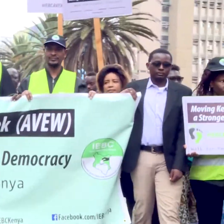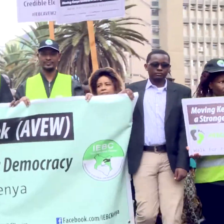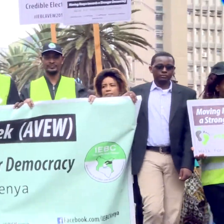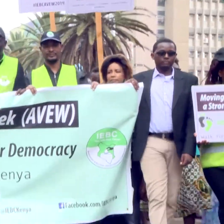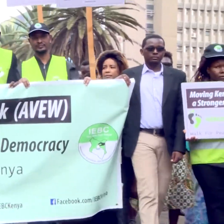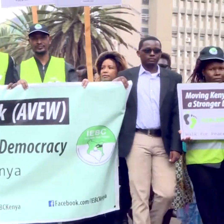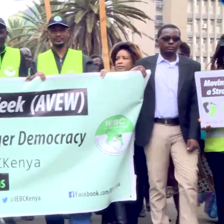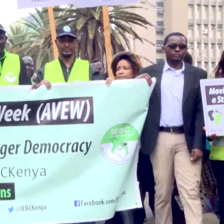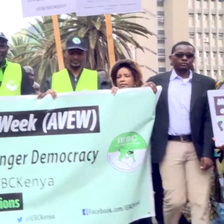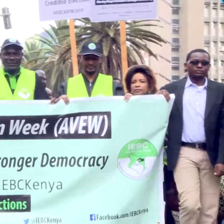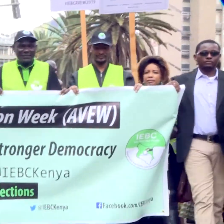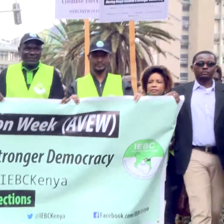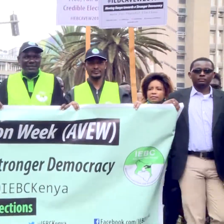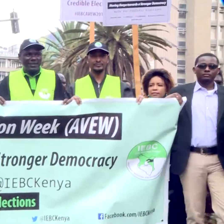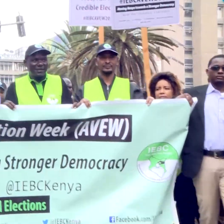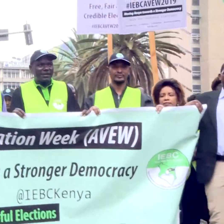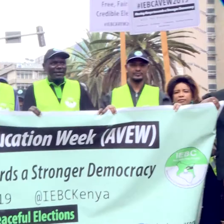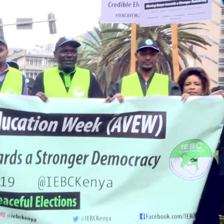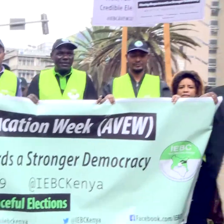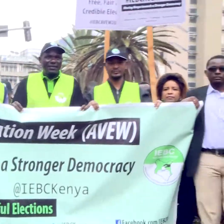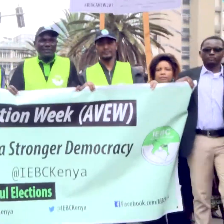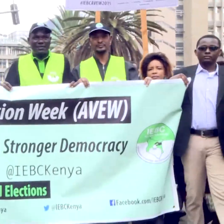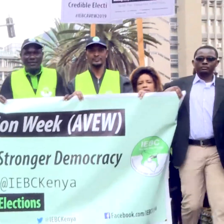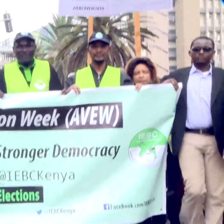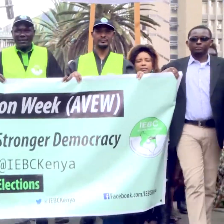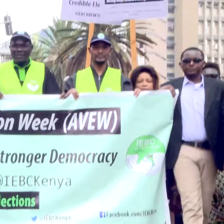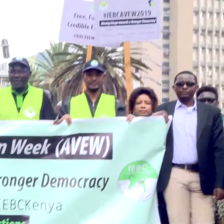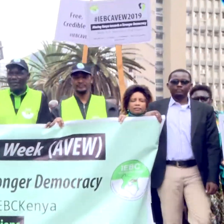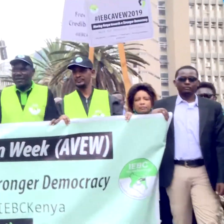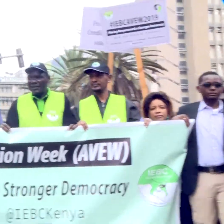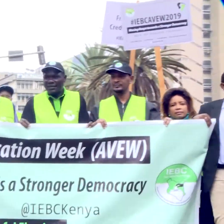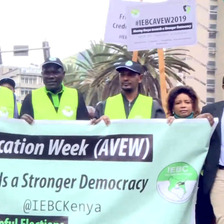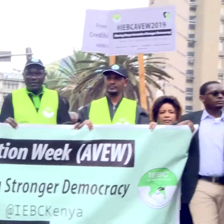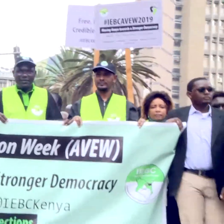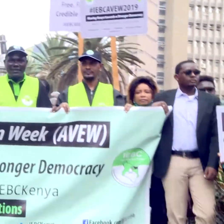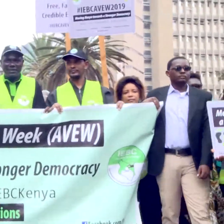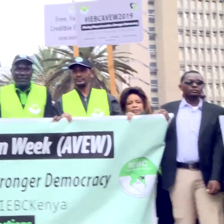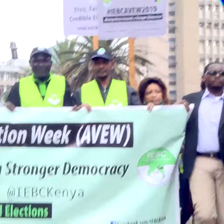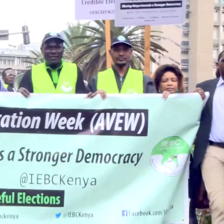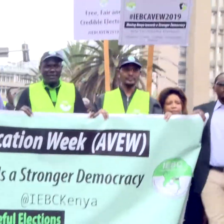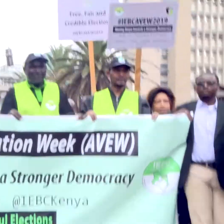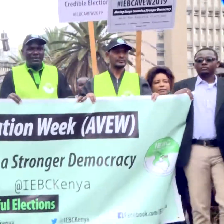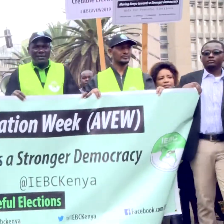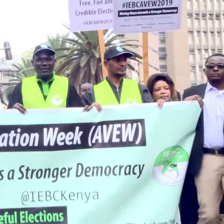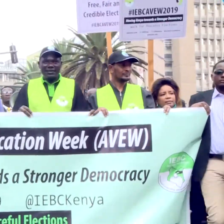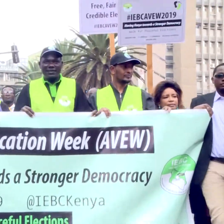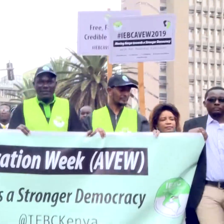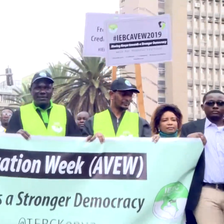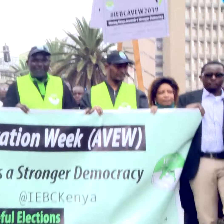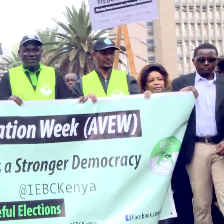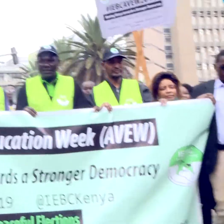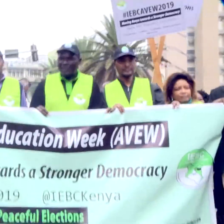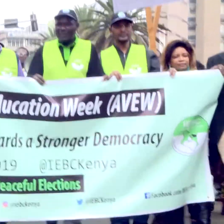yule ambao wangetaka kuelezwa kuhusu Electoral Commission ama tume, ndio huko Uhuru